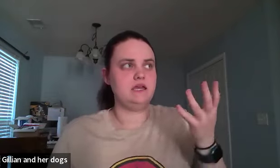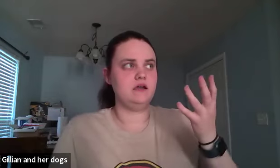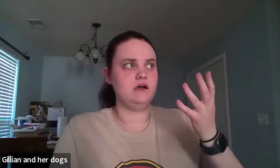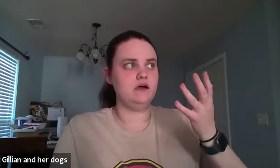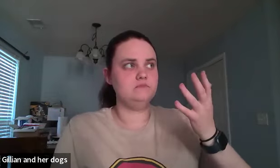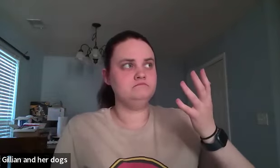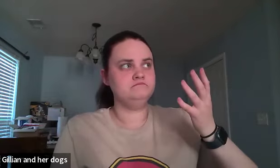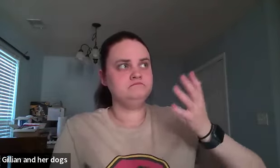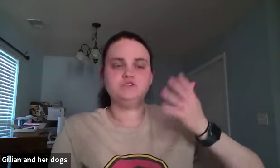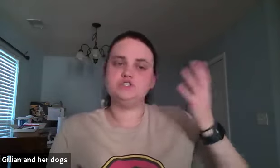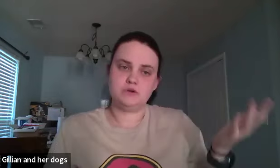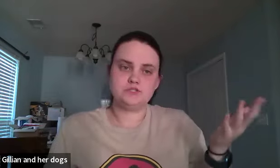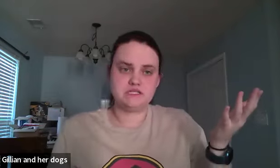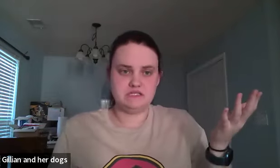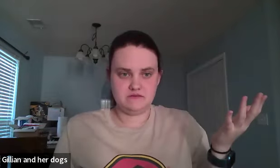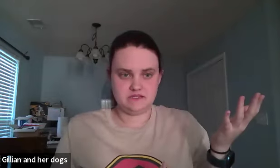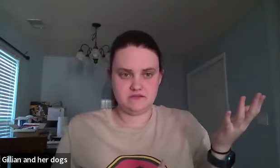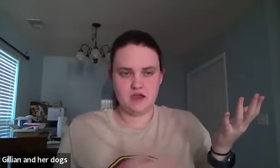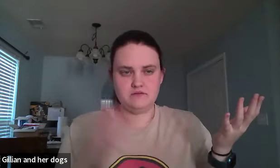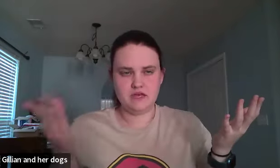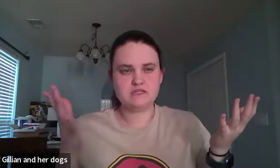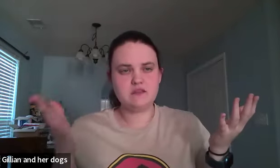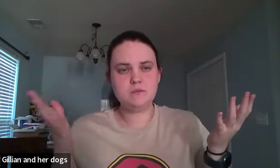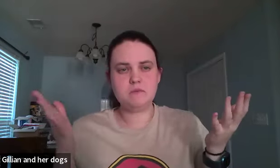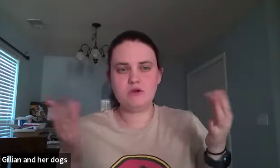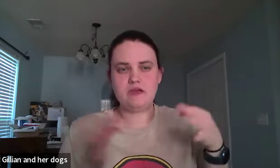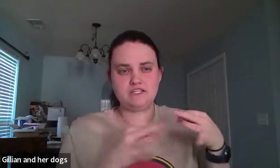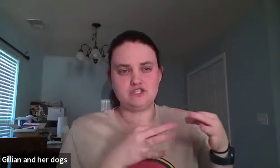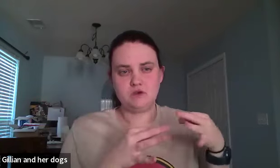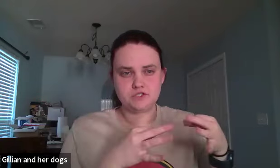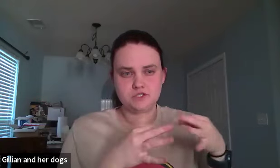and descriptions and things like that. That's a little bit more in that